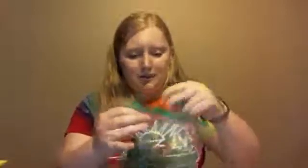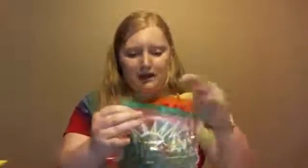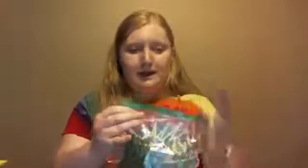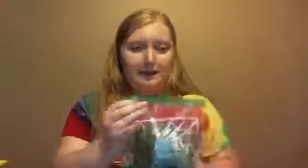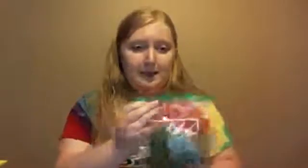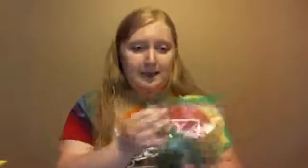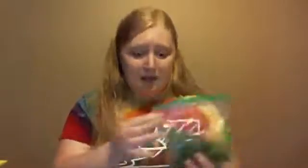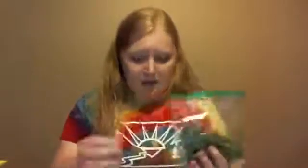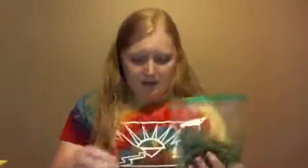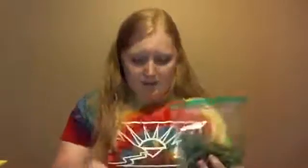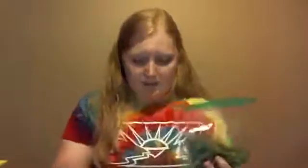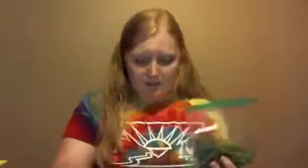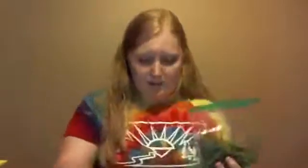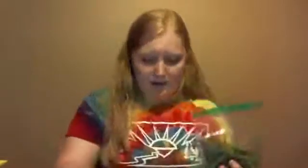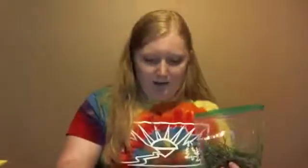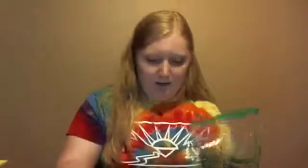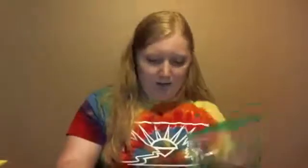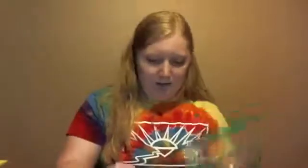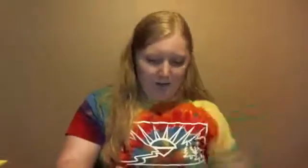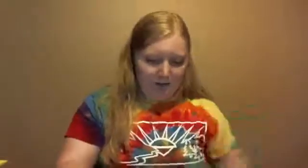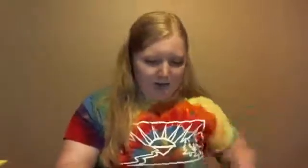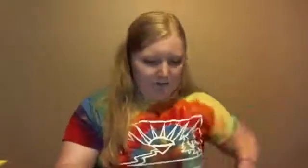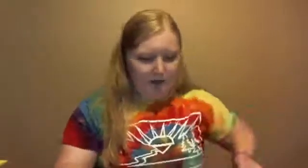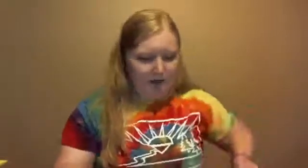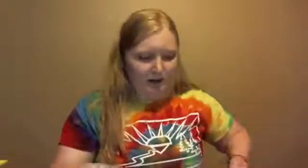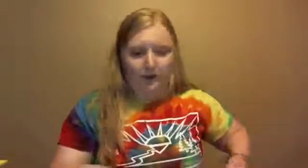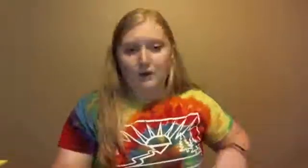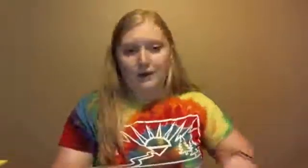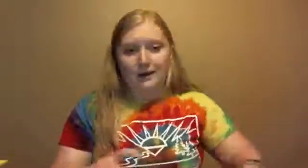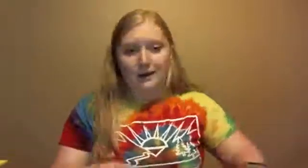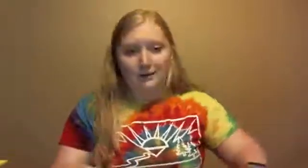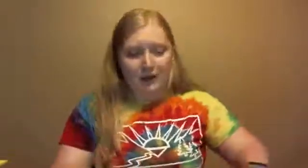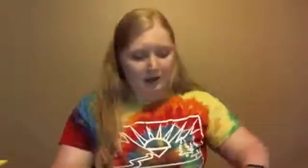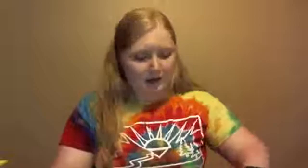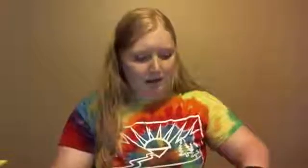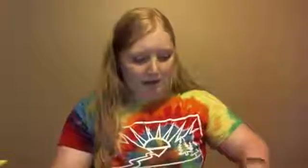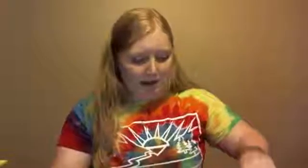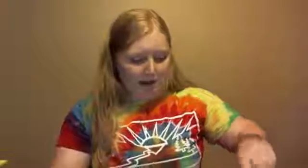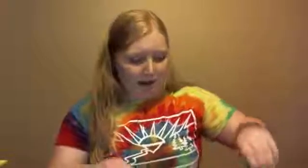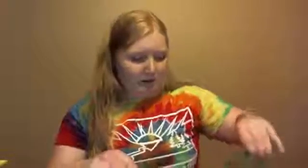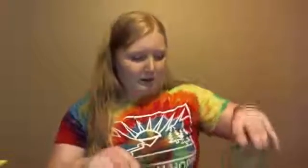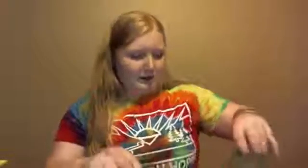I think my dad just got home from work, so my puppy is barking, if you can hear her barking in the background.